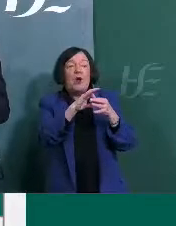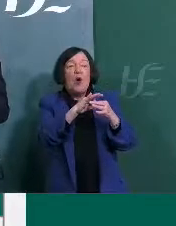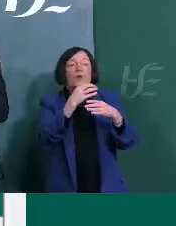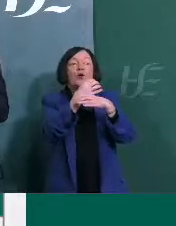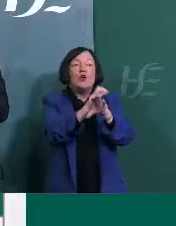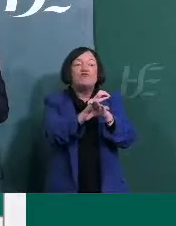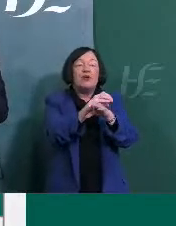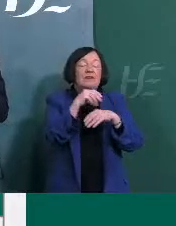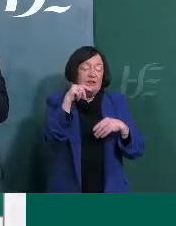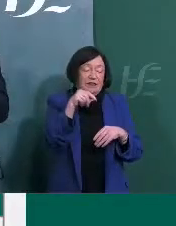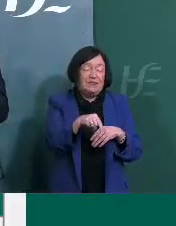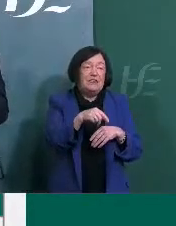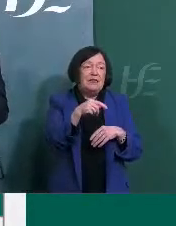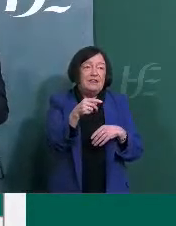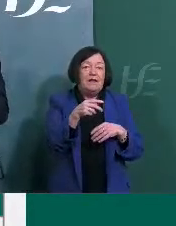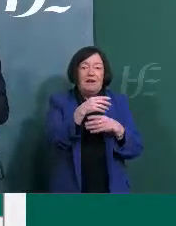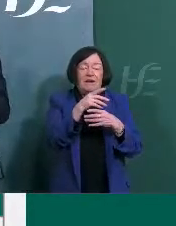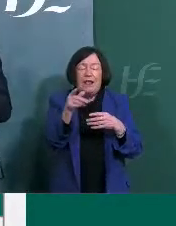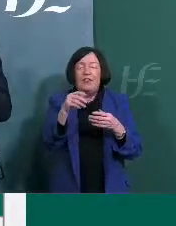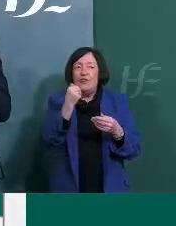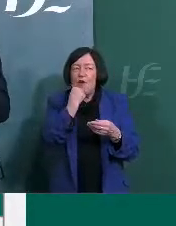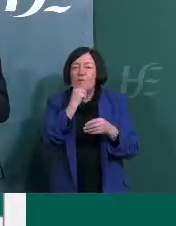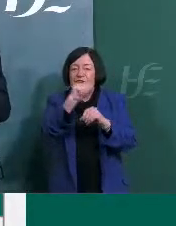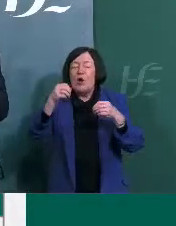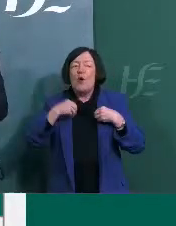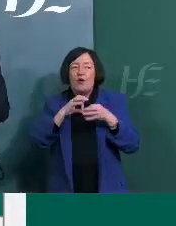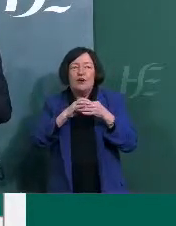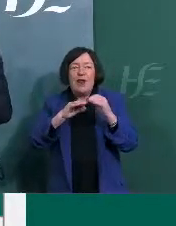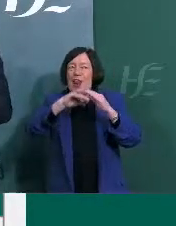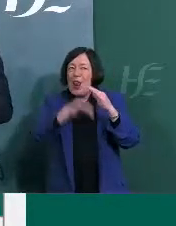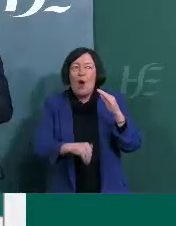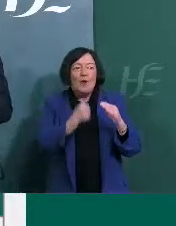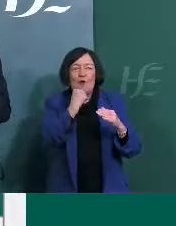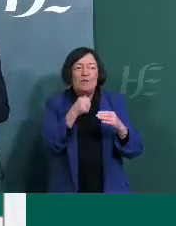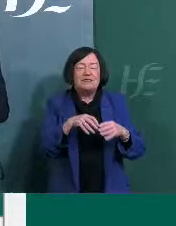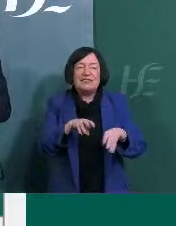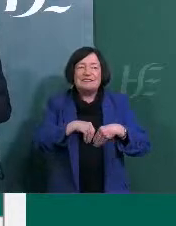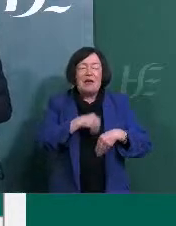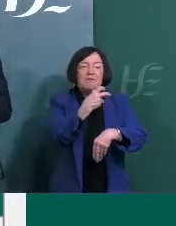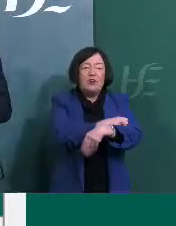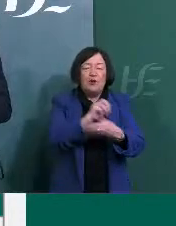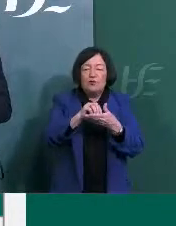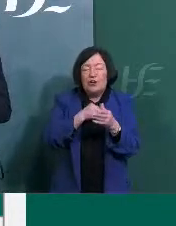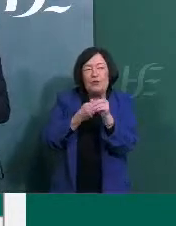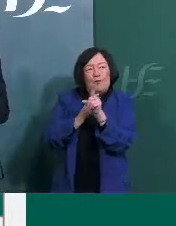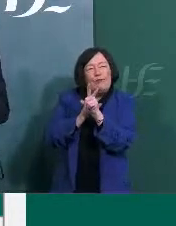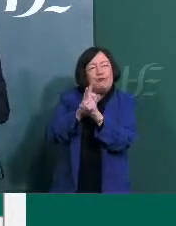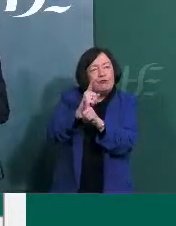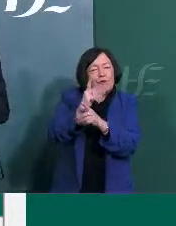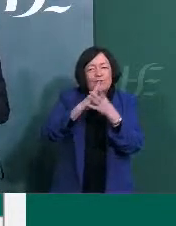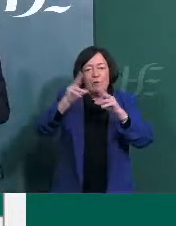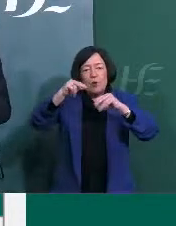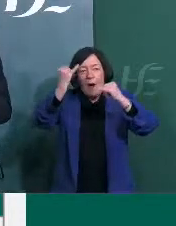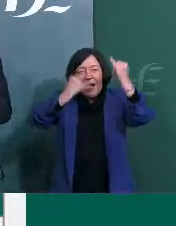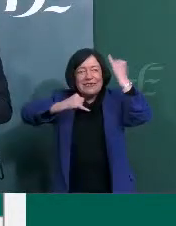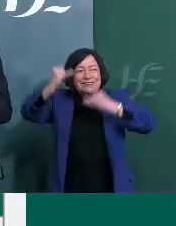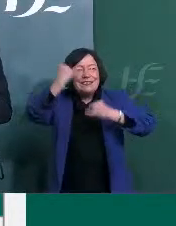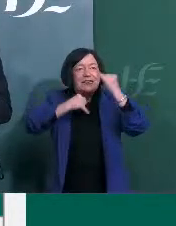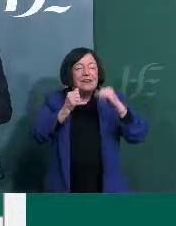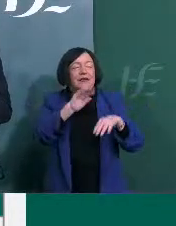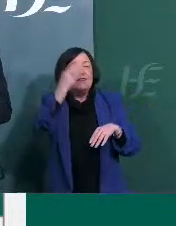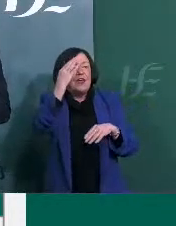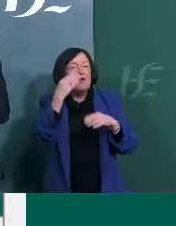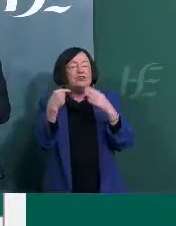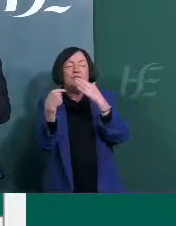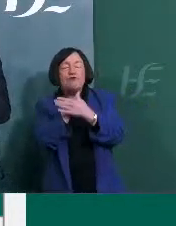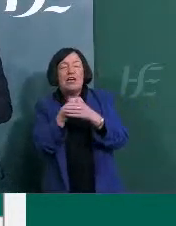countries, the uptake in some cases is very low. And we're trying to strive, I suppose, to improve that through some of the initiatives that I've set out here, the Irish